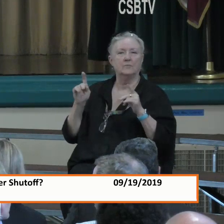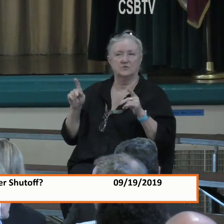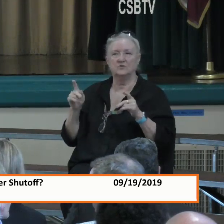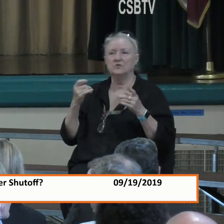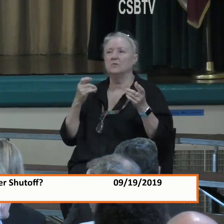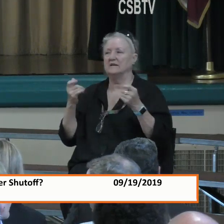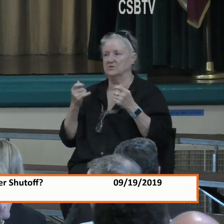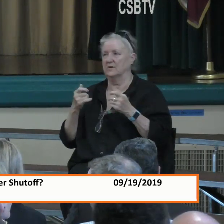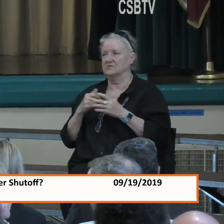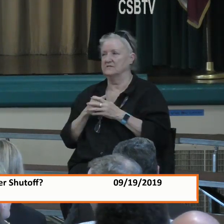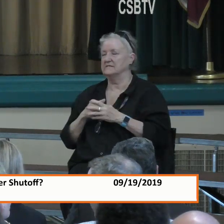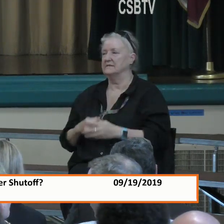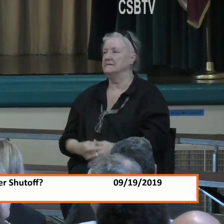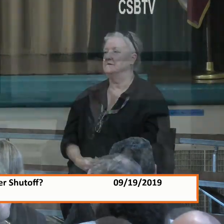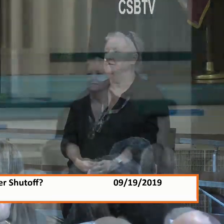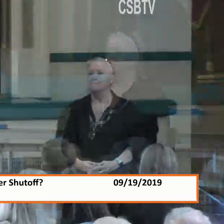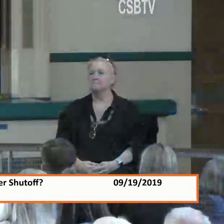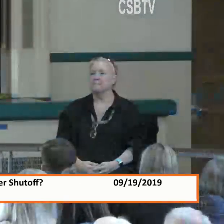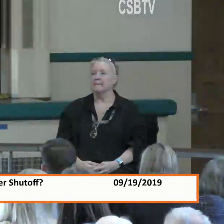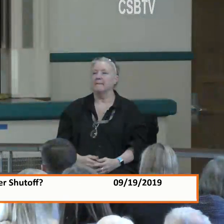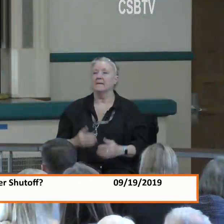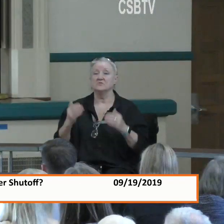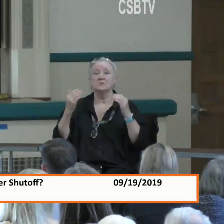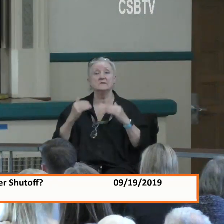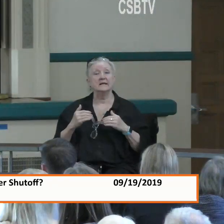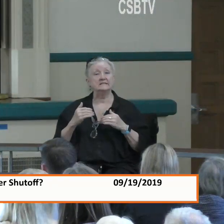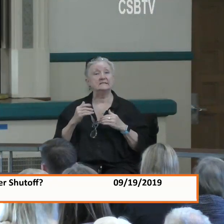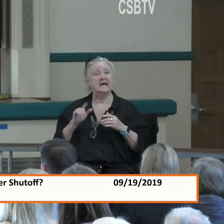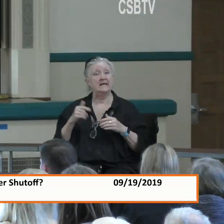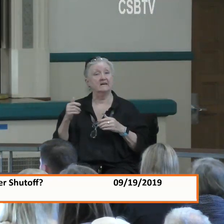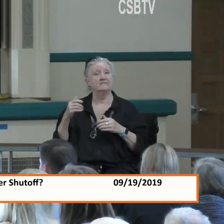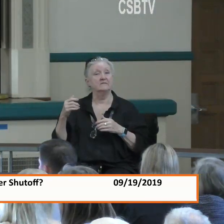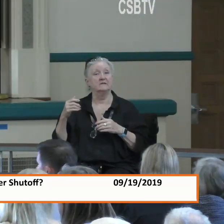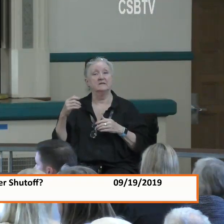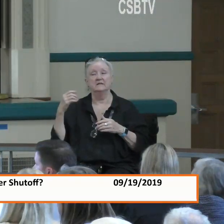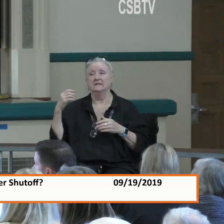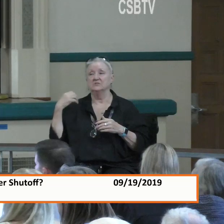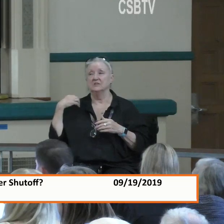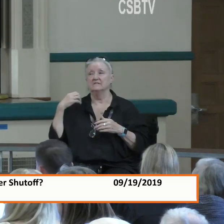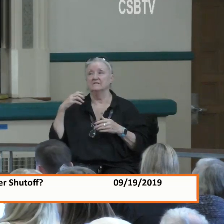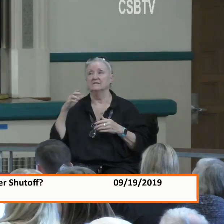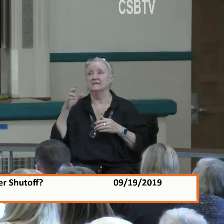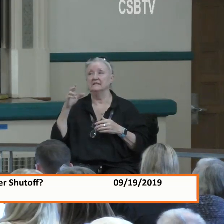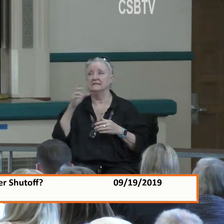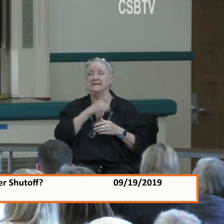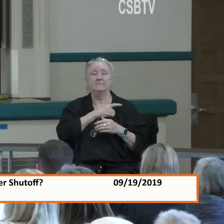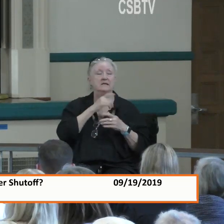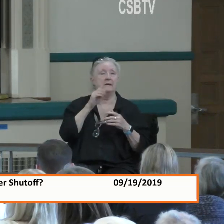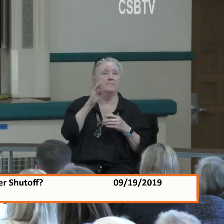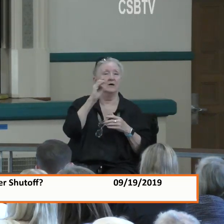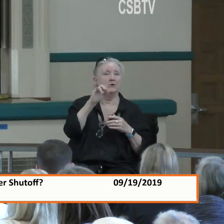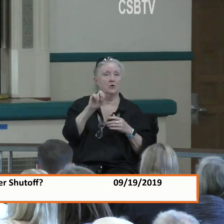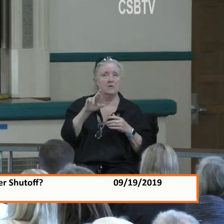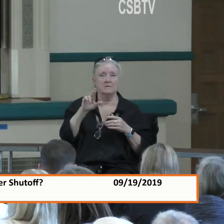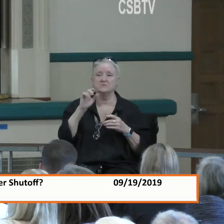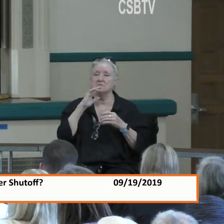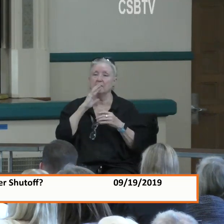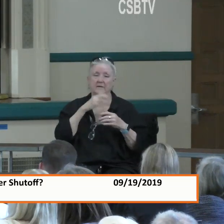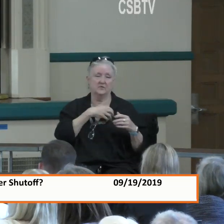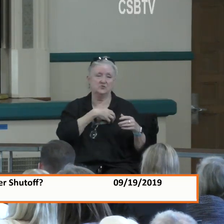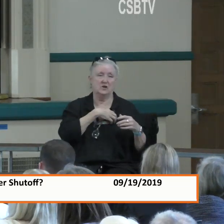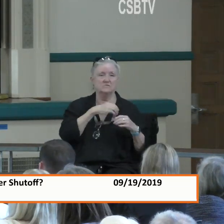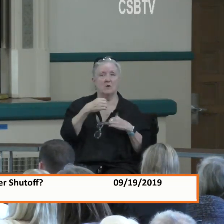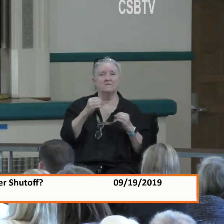to ask us some questions. So next up, I've got Chief Deputy Bonner, talk a little bit about what the Sheriff's Office has prepared for the